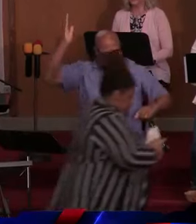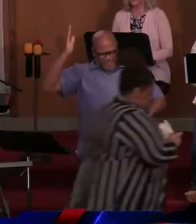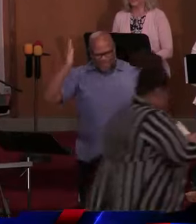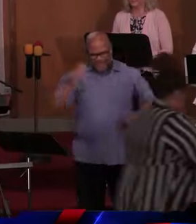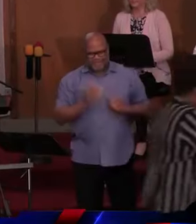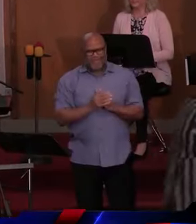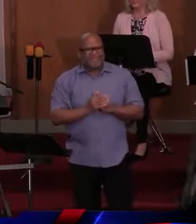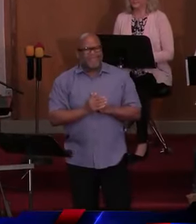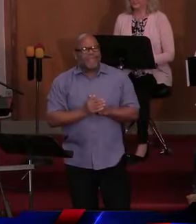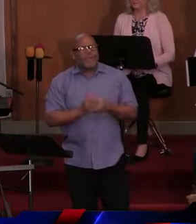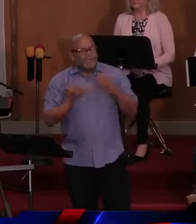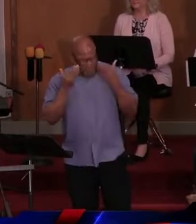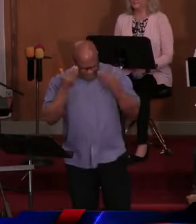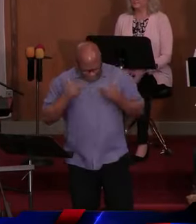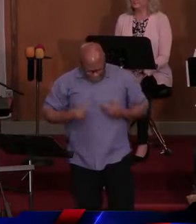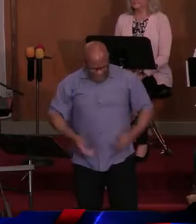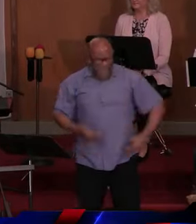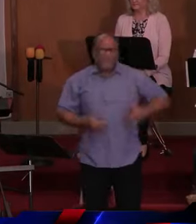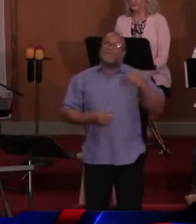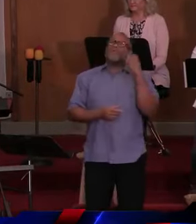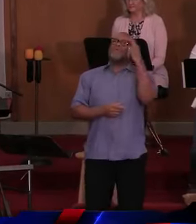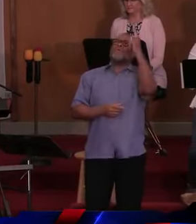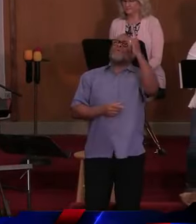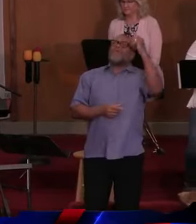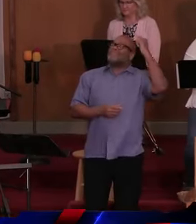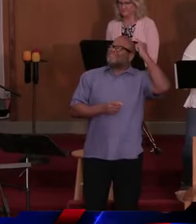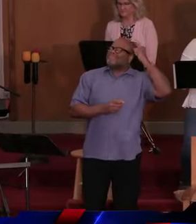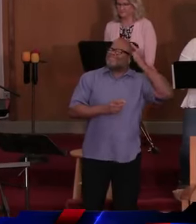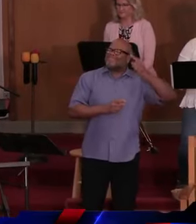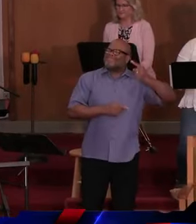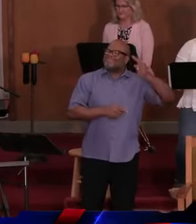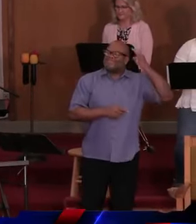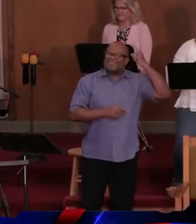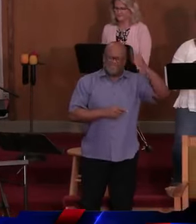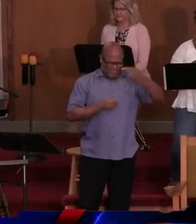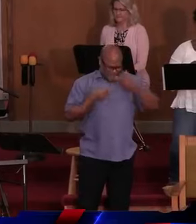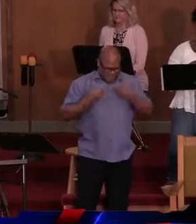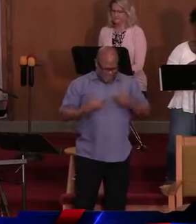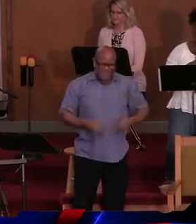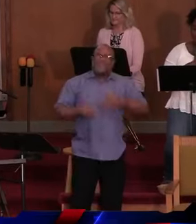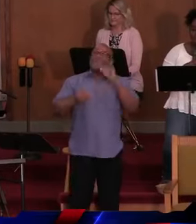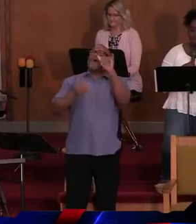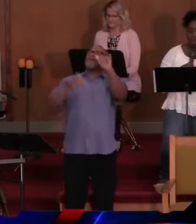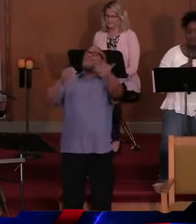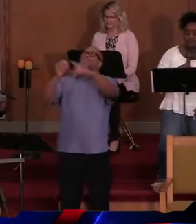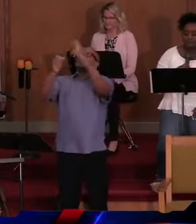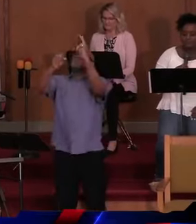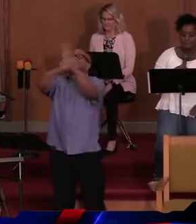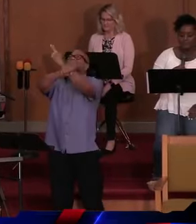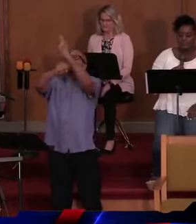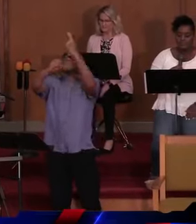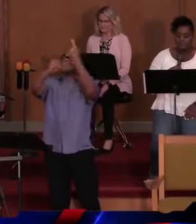That you are mindful of me, that you hear me